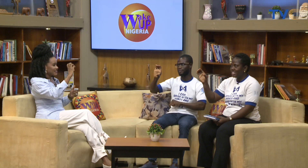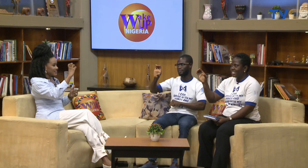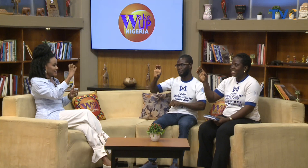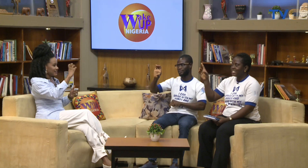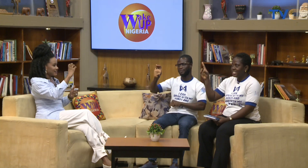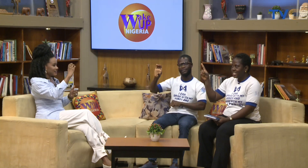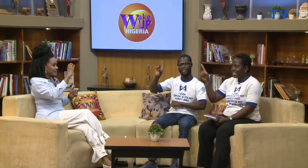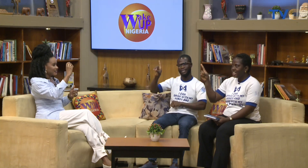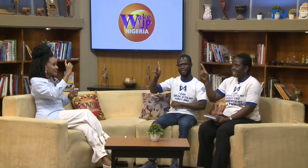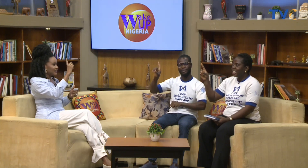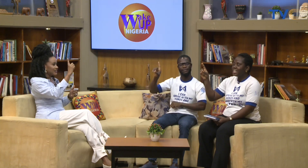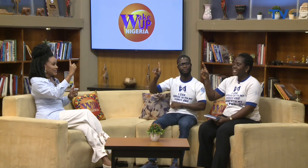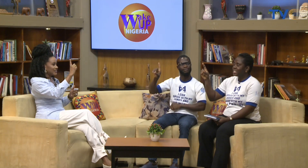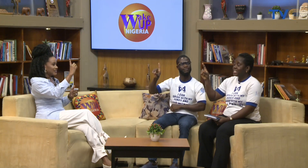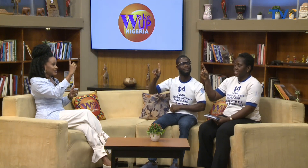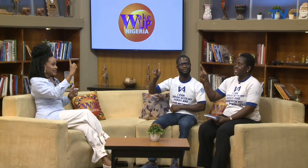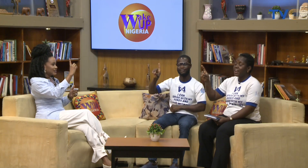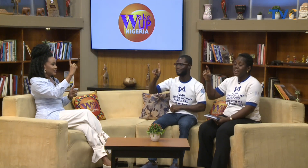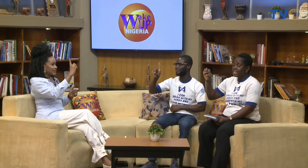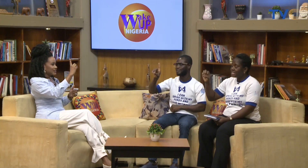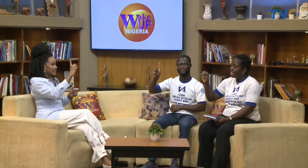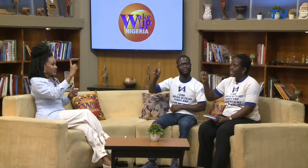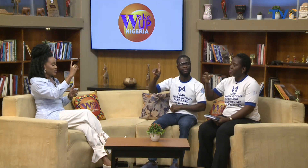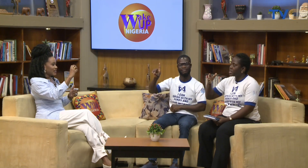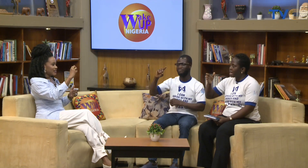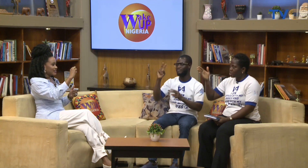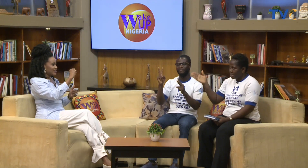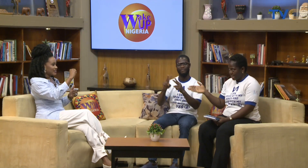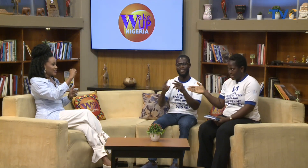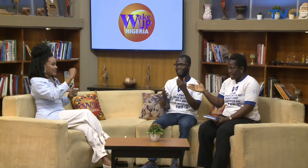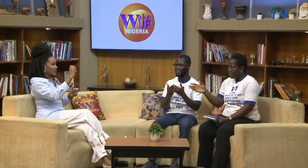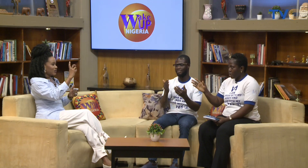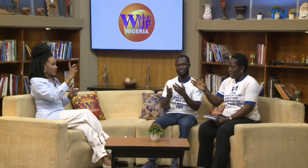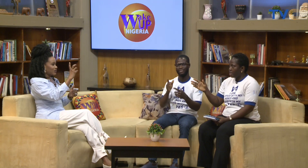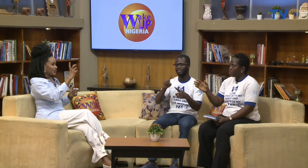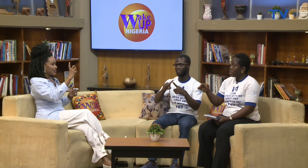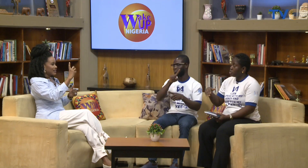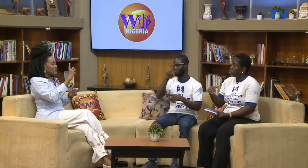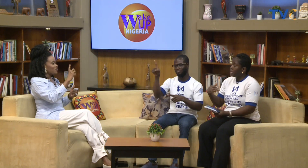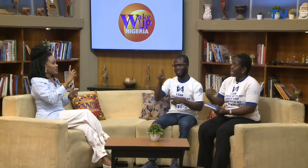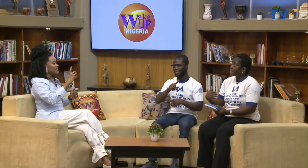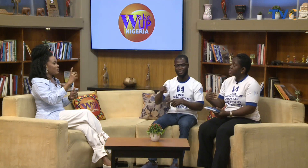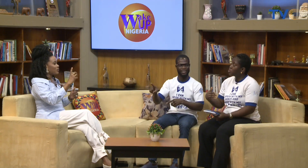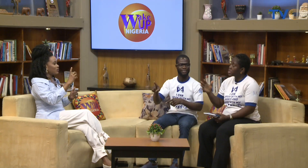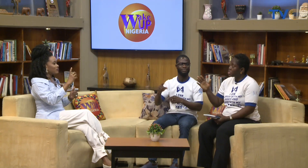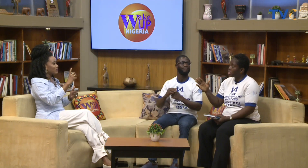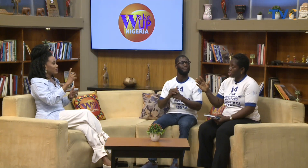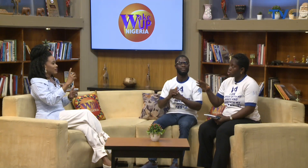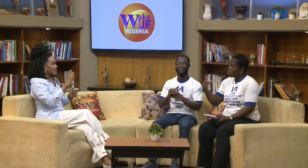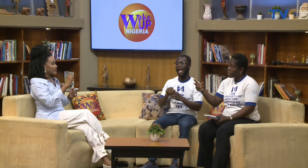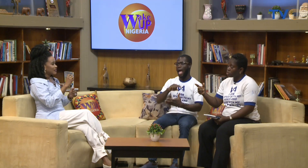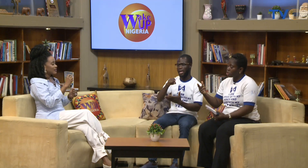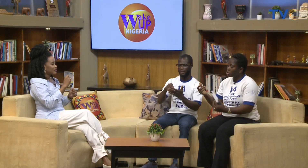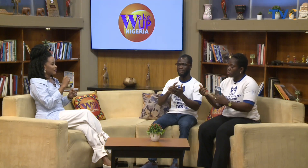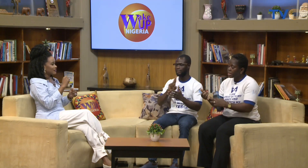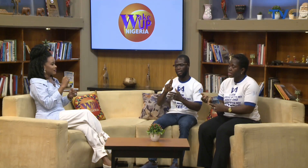C, C, D. D. Yes, it's very easy, and then we get to Z. Okay, So these for are things we'll be example- teaching in